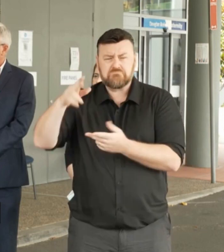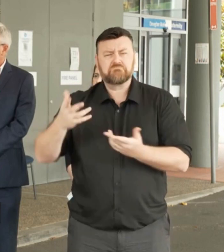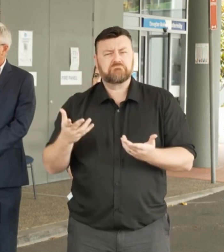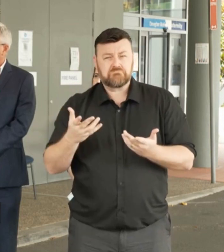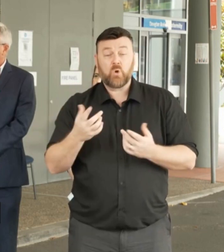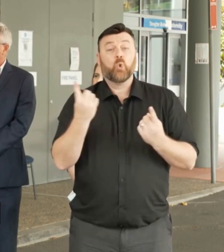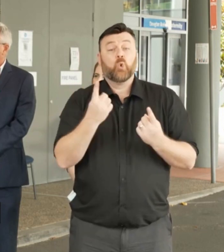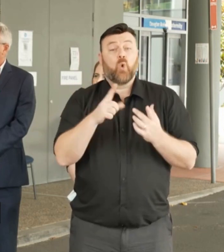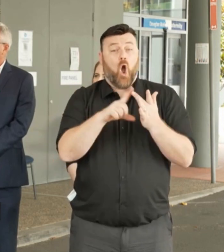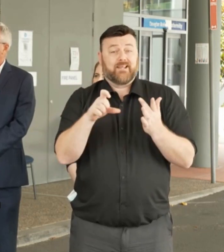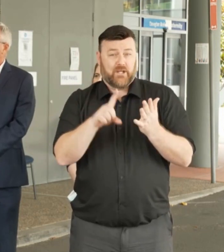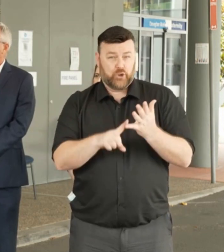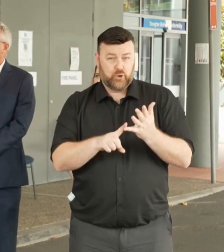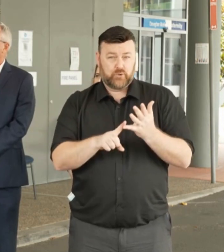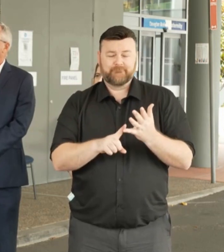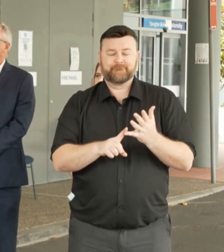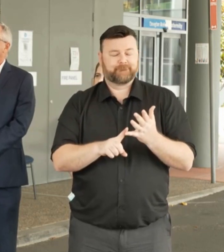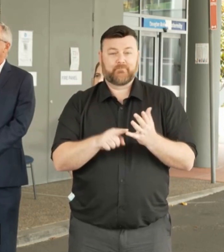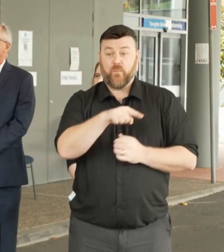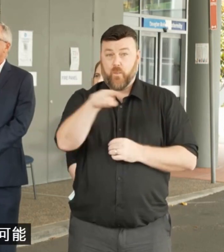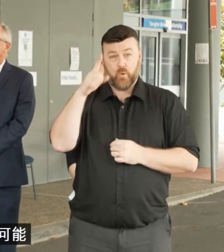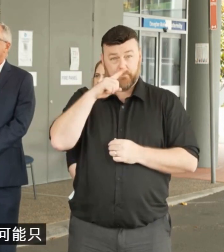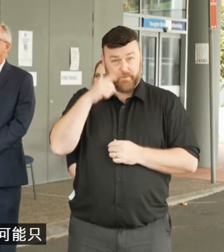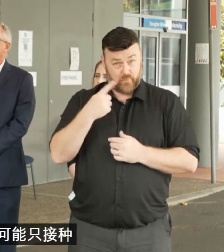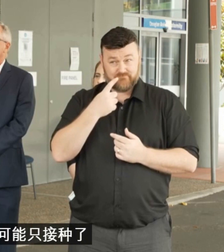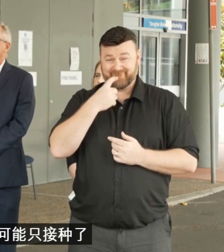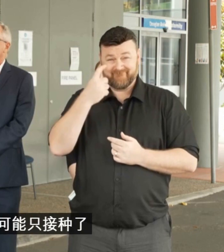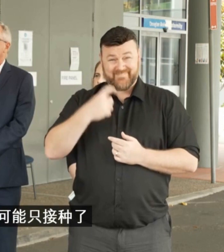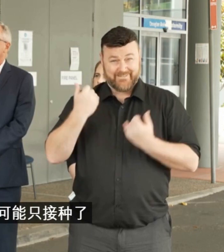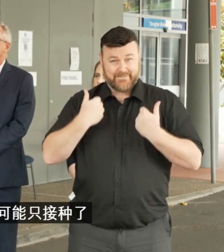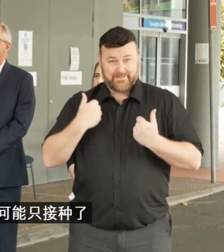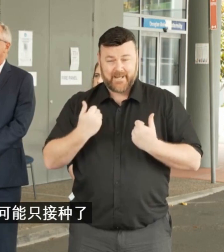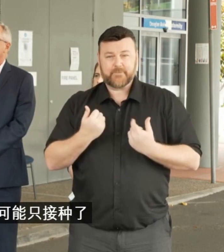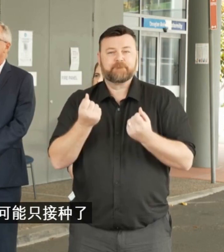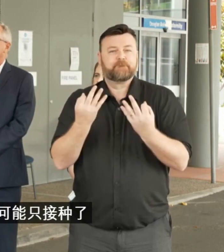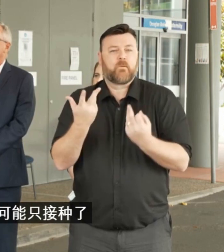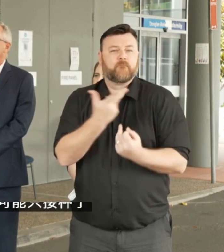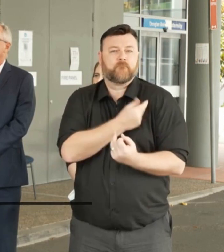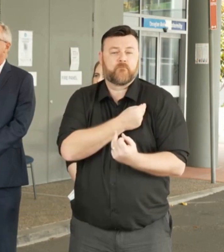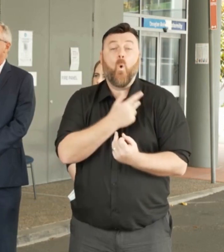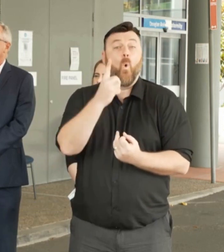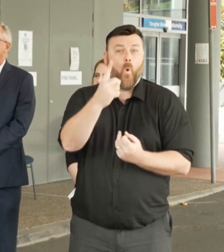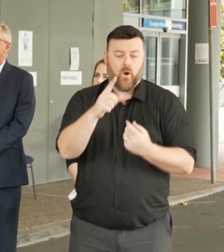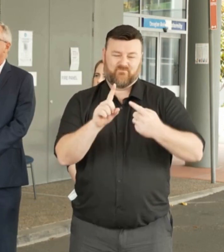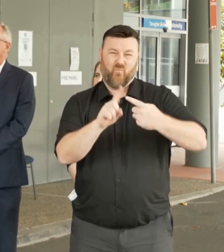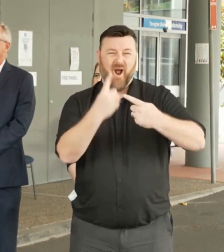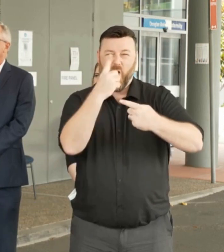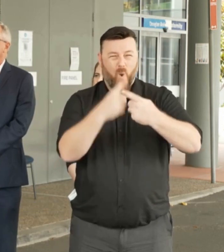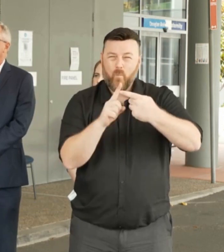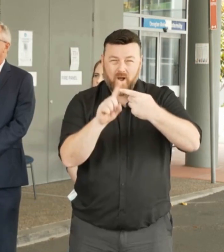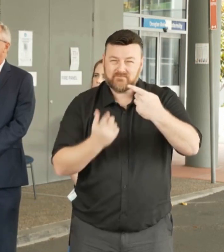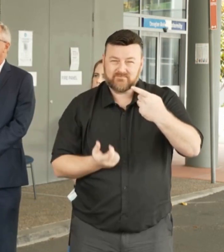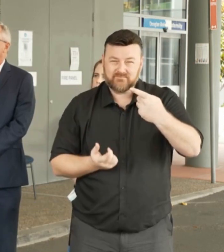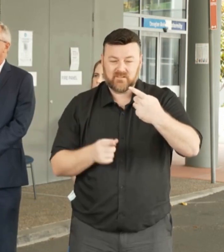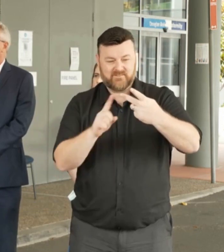end up in ICU are not vaccinated or may have only had one dose. That evidence is not just here